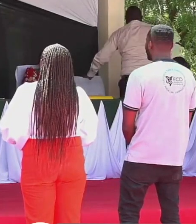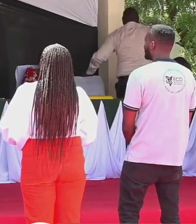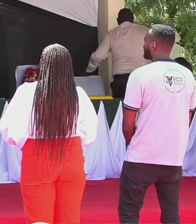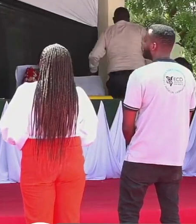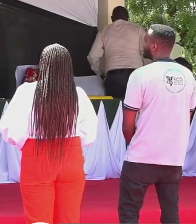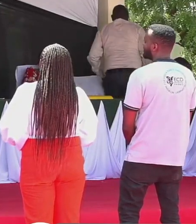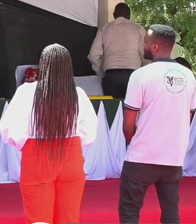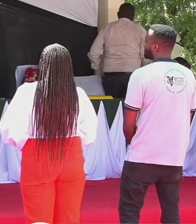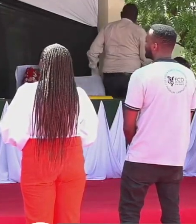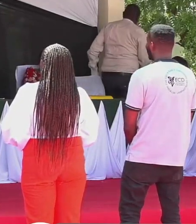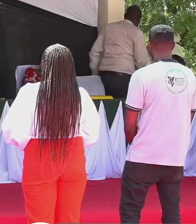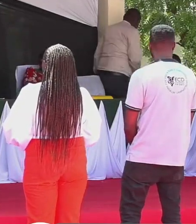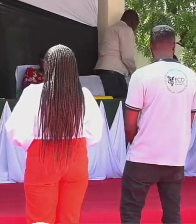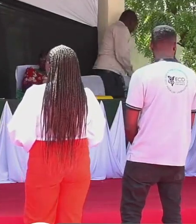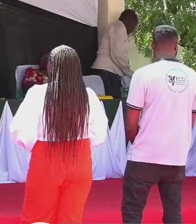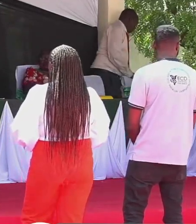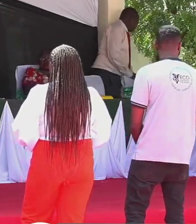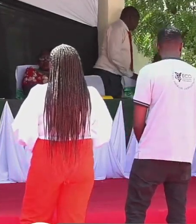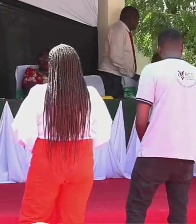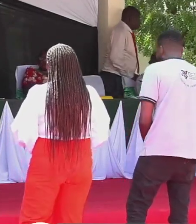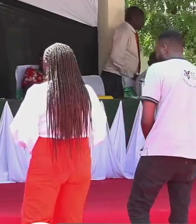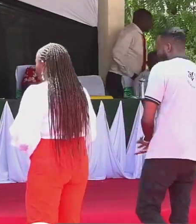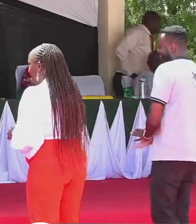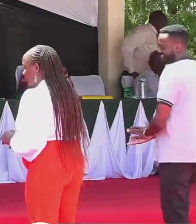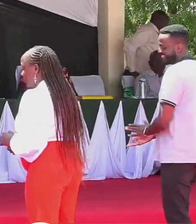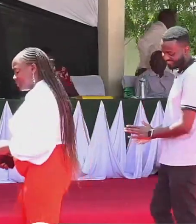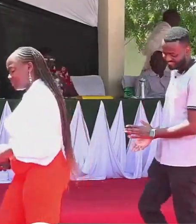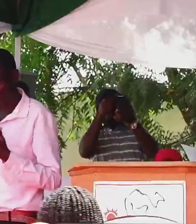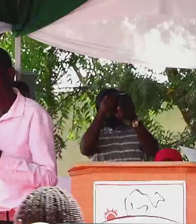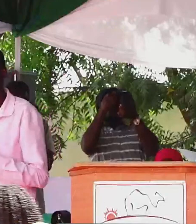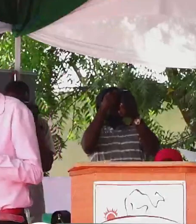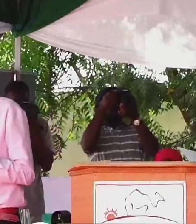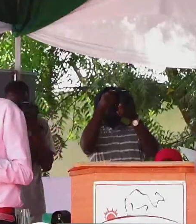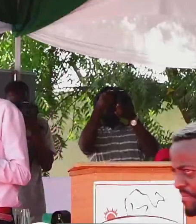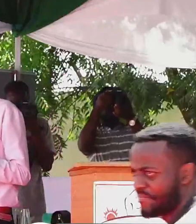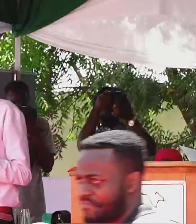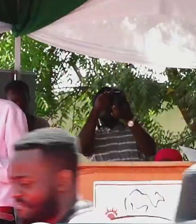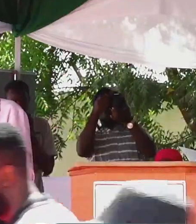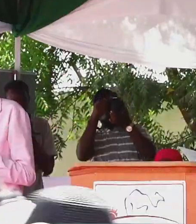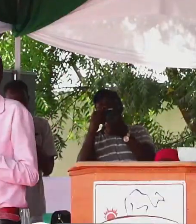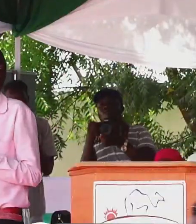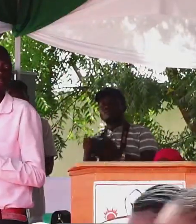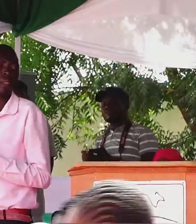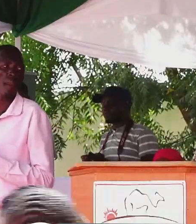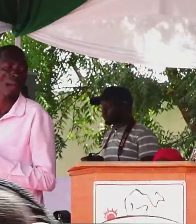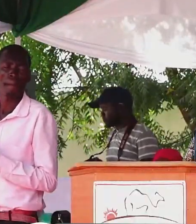and I say thank you so much to them. You can sit.